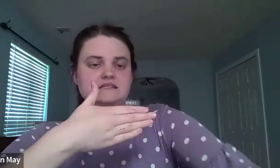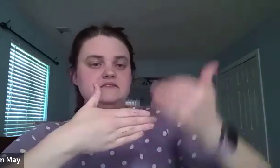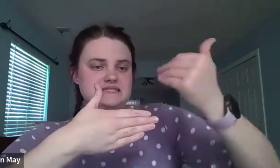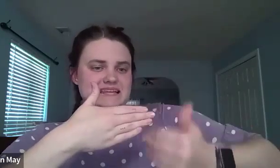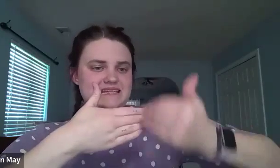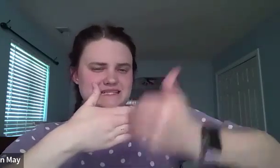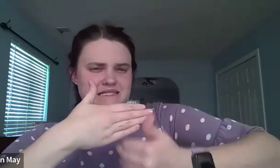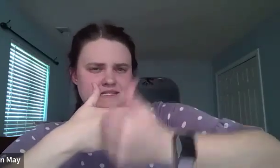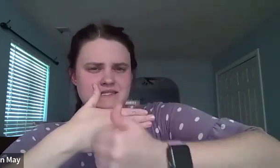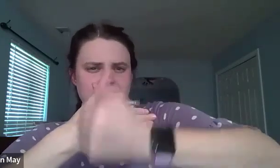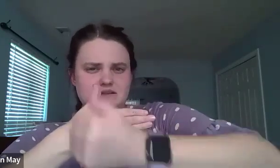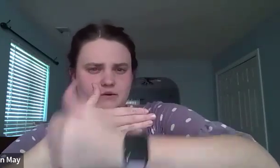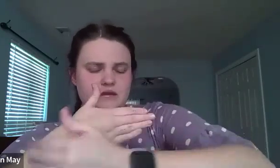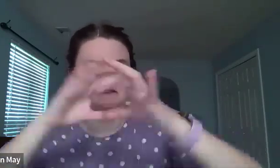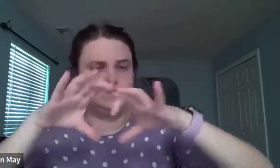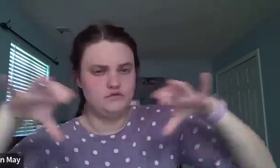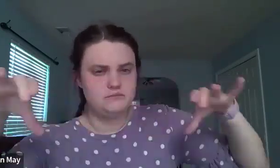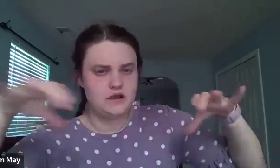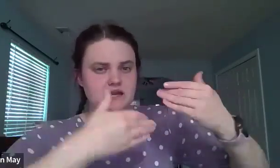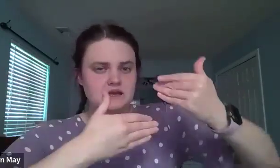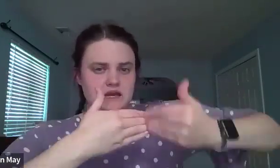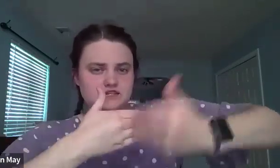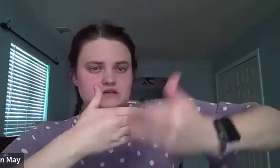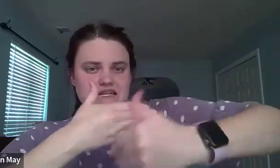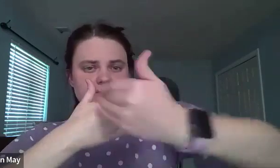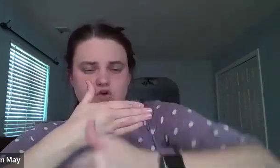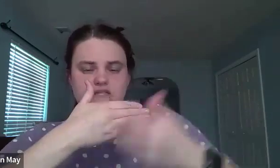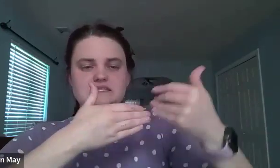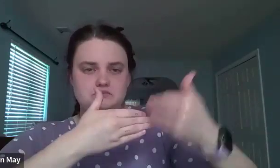like the slices, like when you have a loaf of bread and it's all sliced across, it's bread.